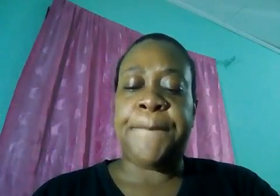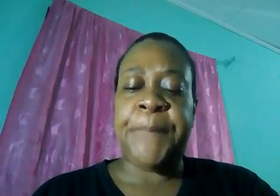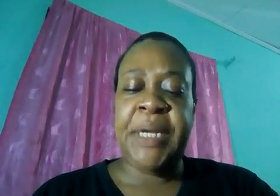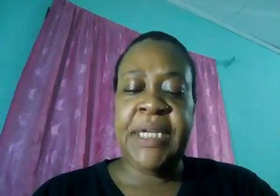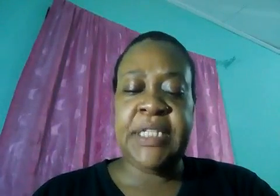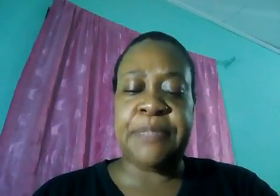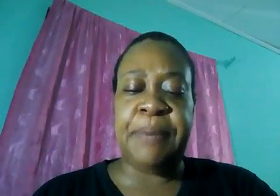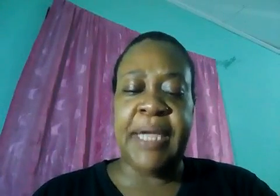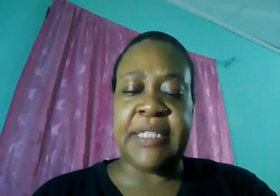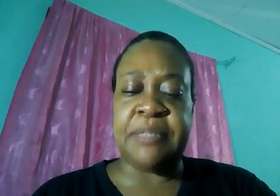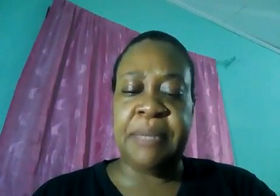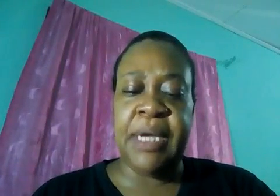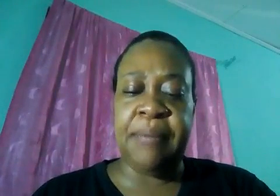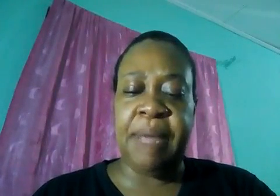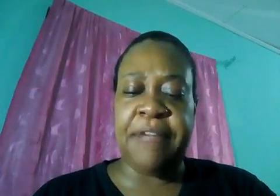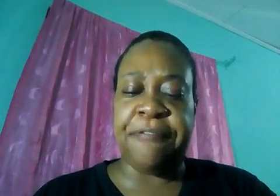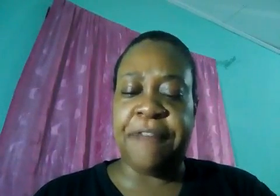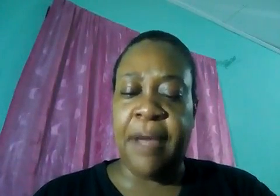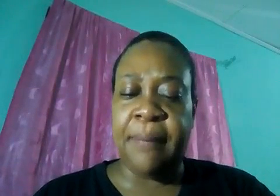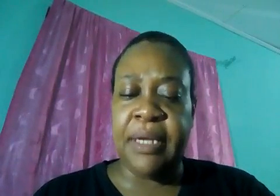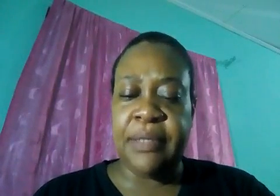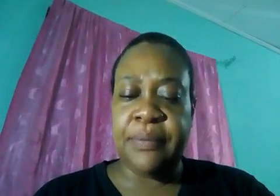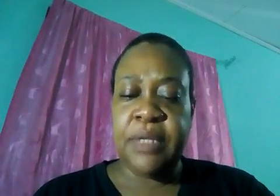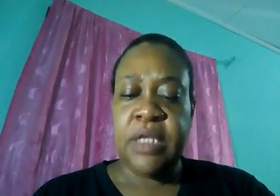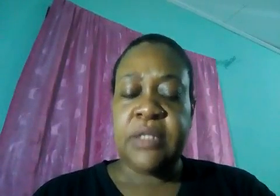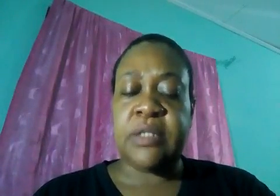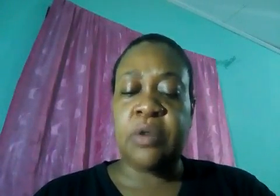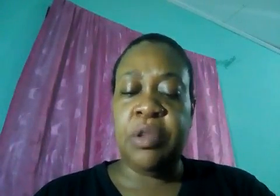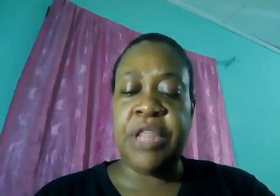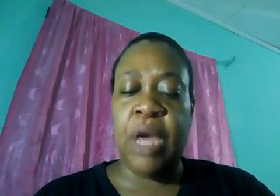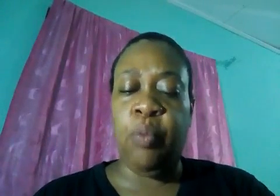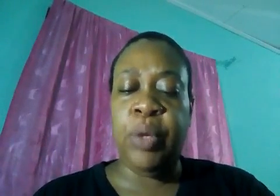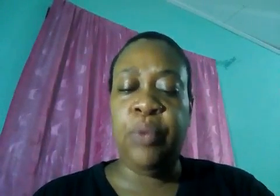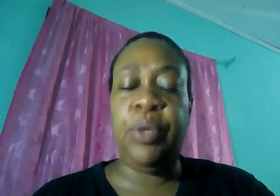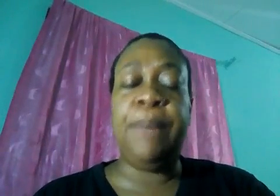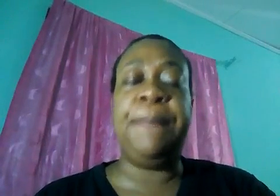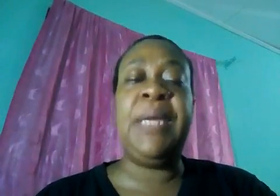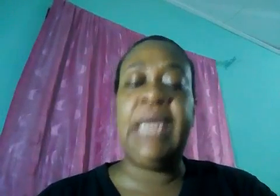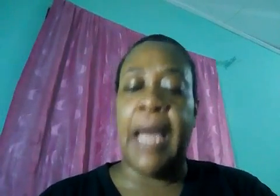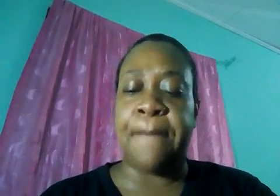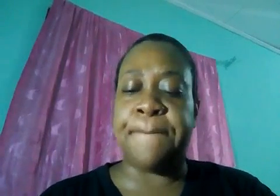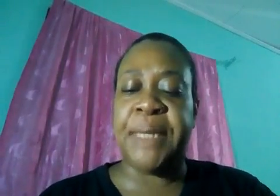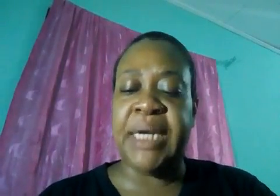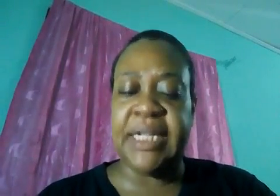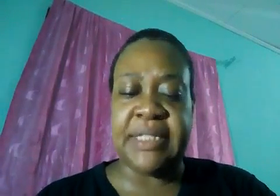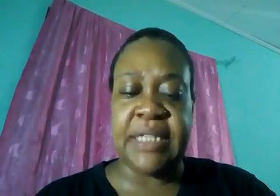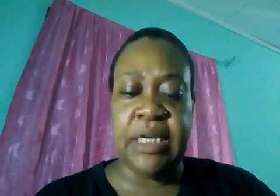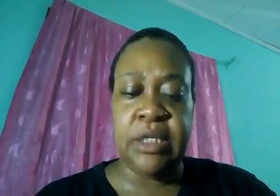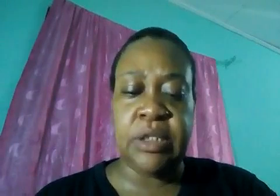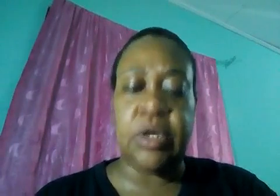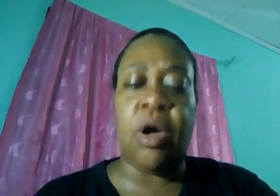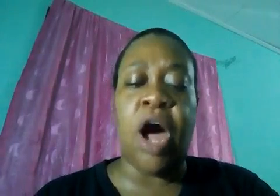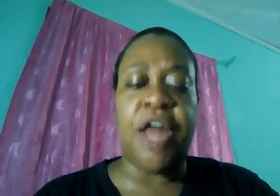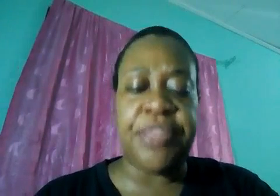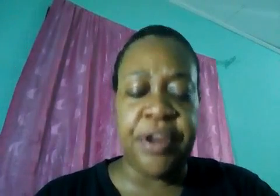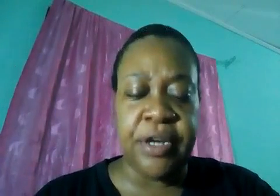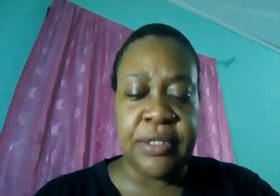please bless me and my family so that we will be a blessing to others,